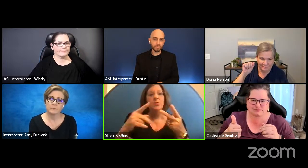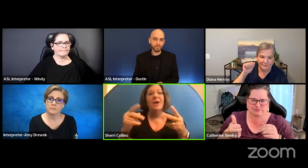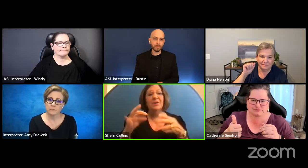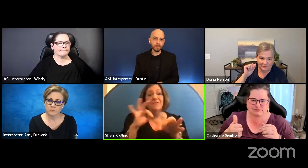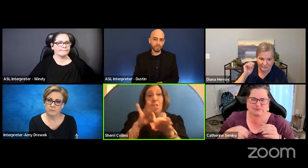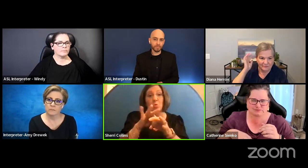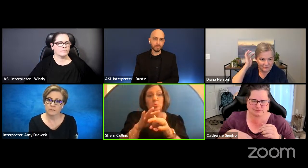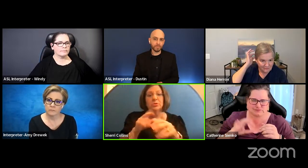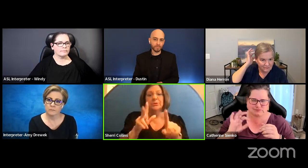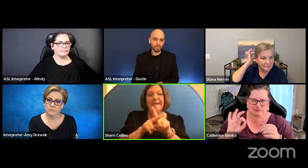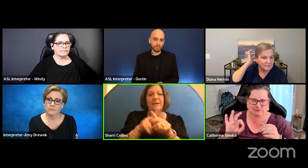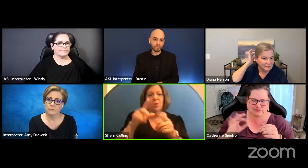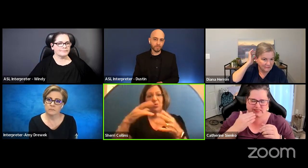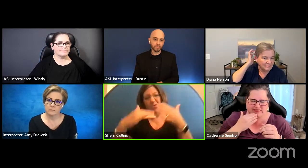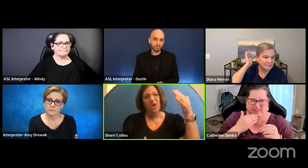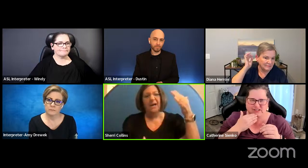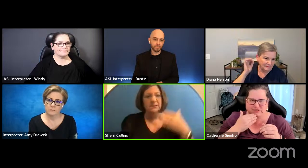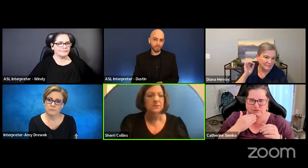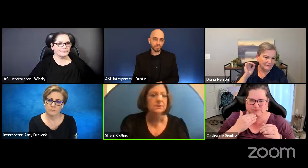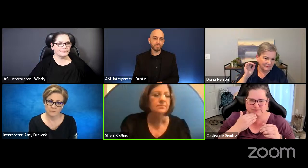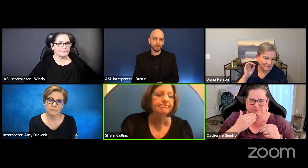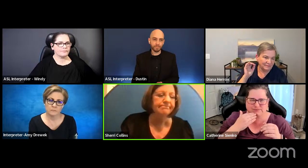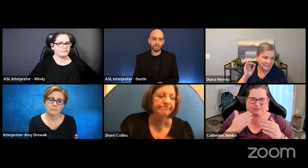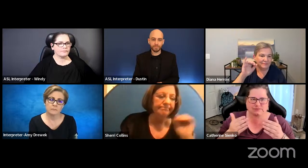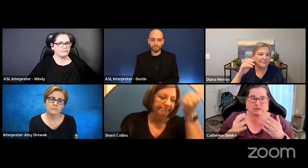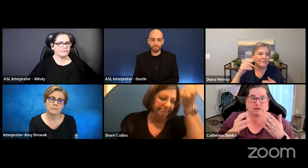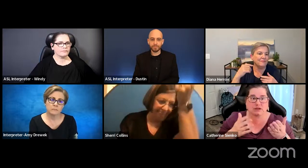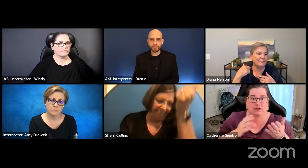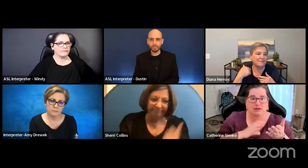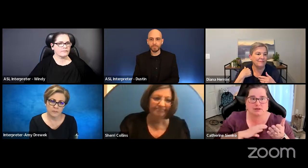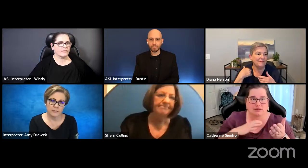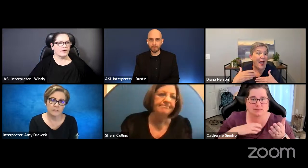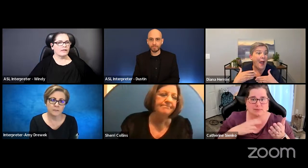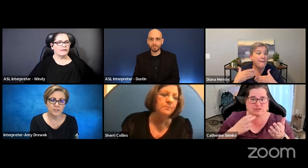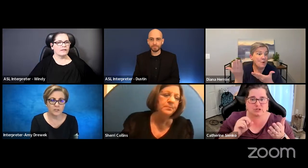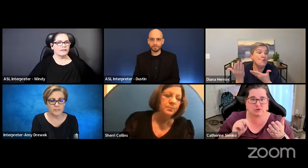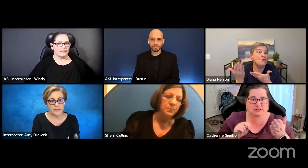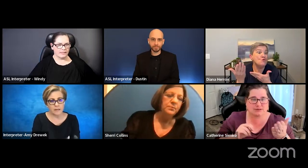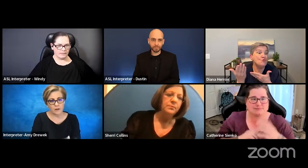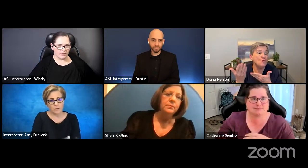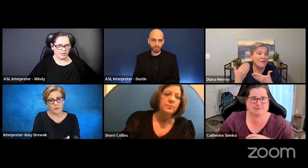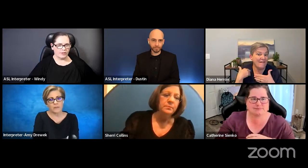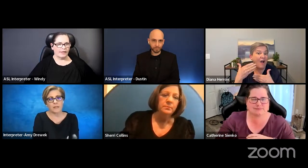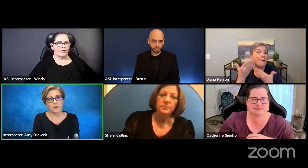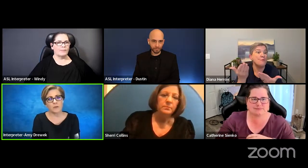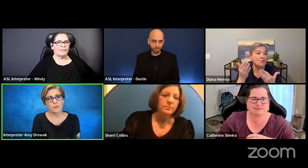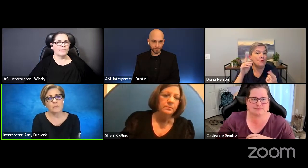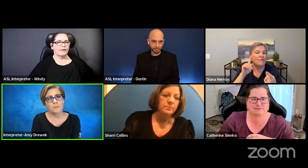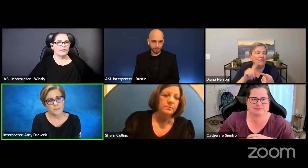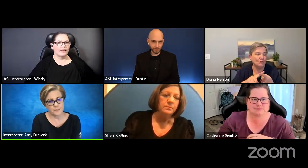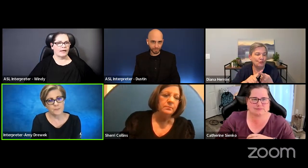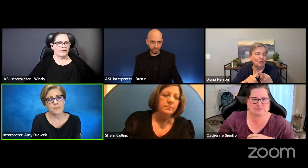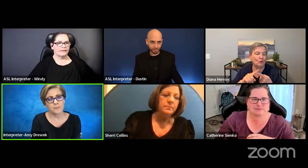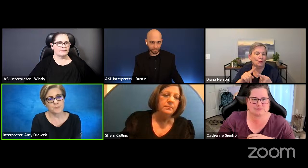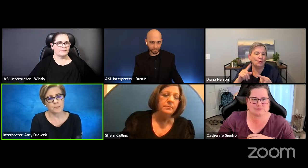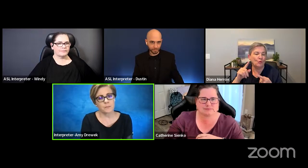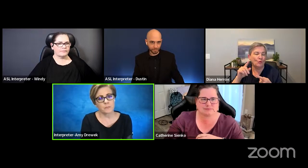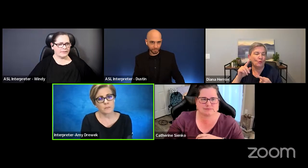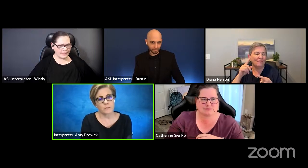and then you have to vote to table the rest. This is This is Commissioner Commissioner Herron. Cienko. Thank